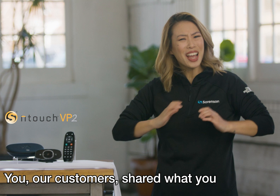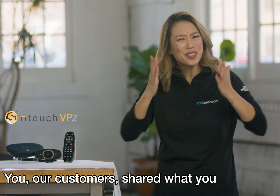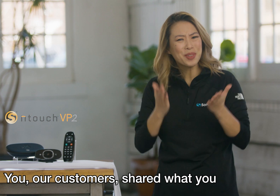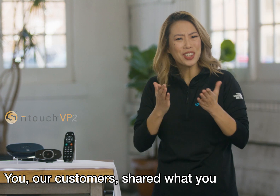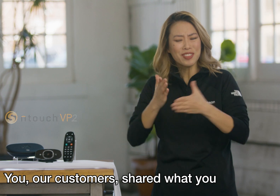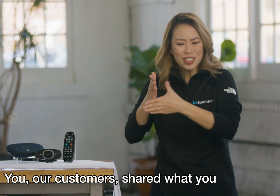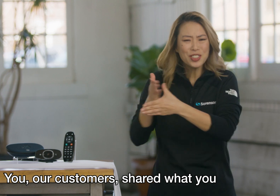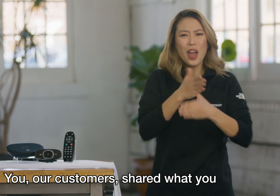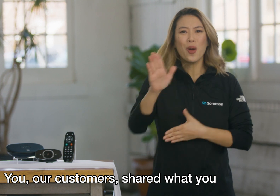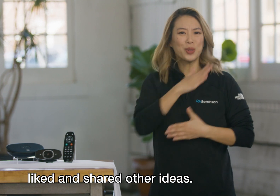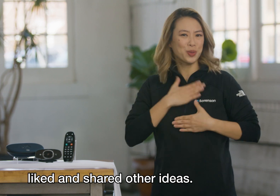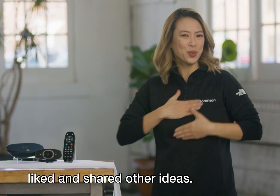liked and shared other ideas.